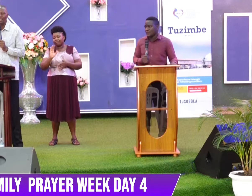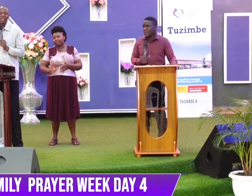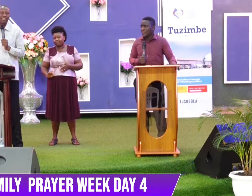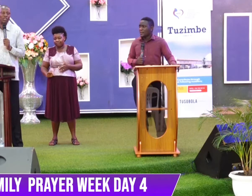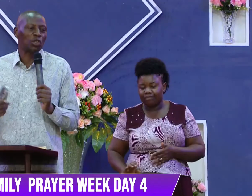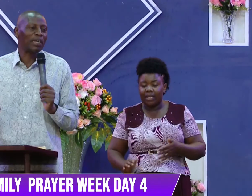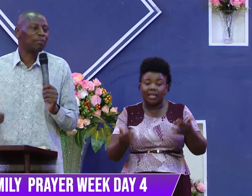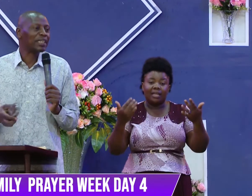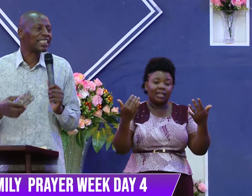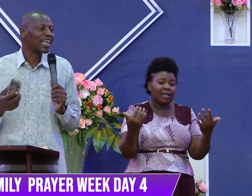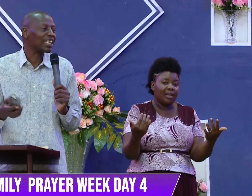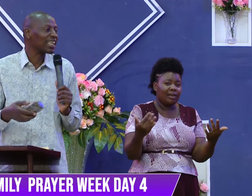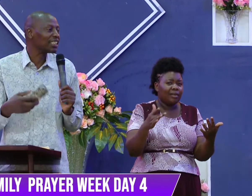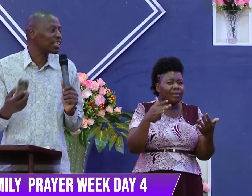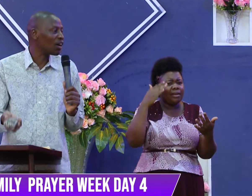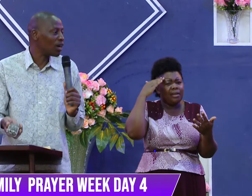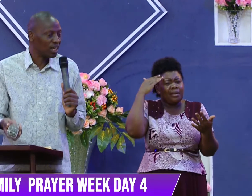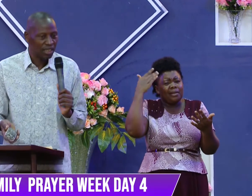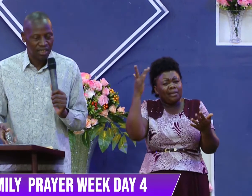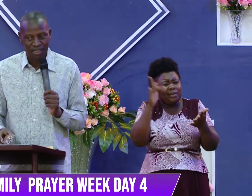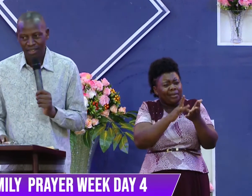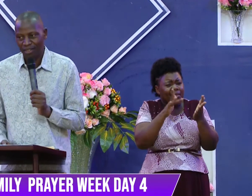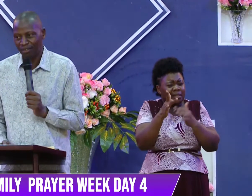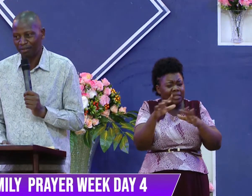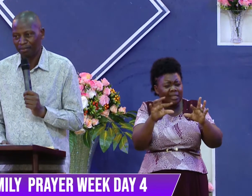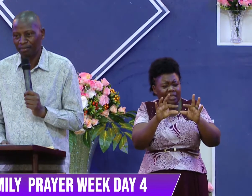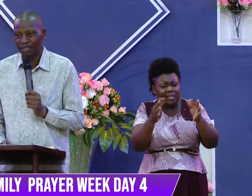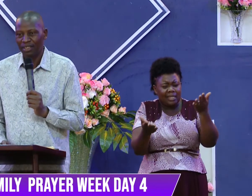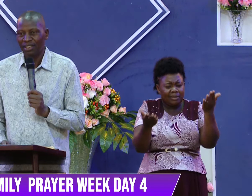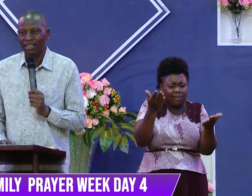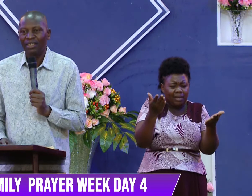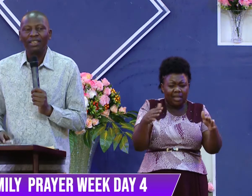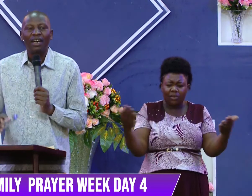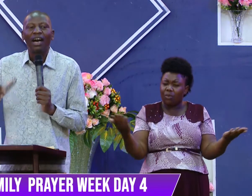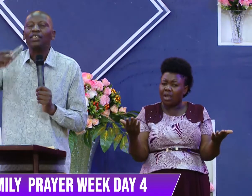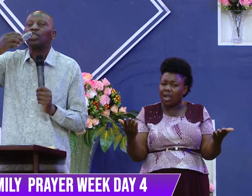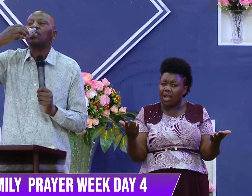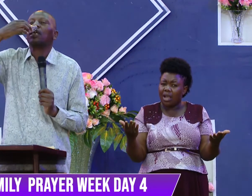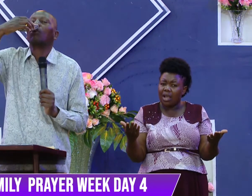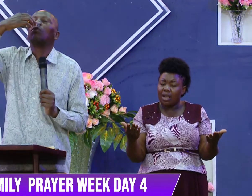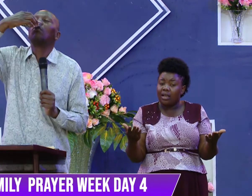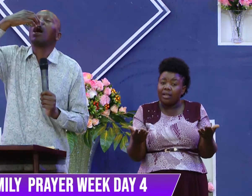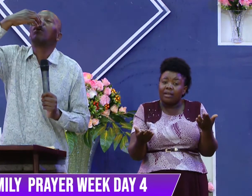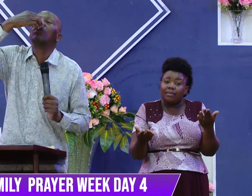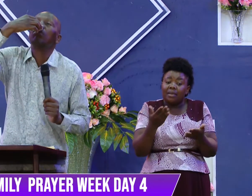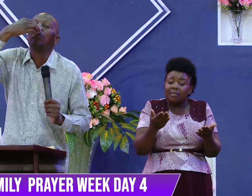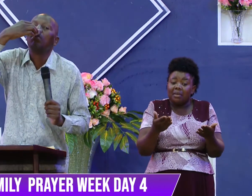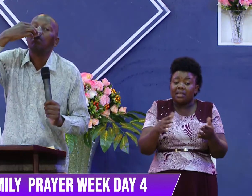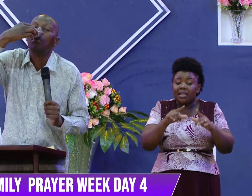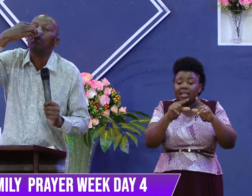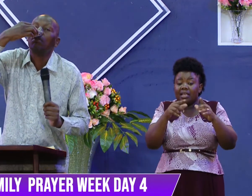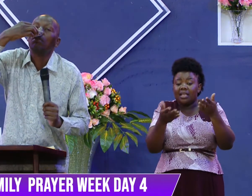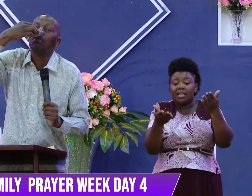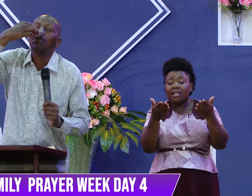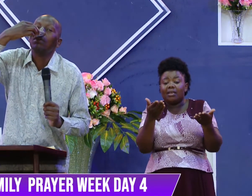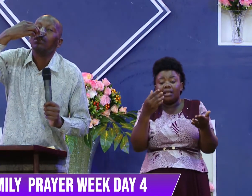unto you. But you don't know where Jesus will put his plumb line. He may put it